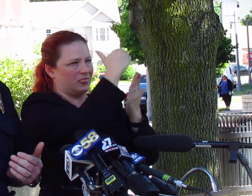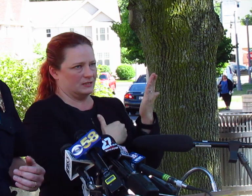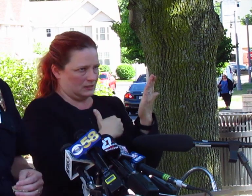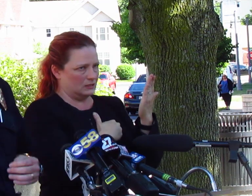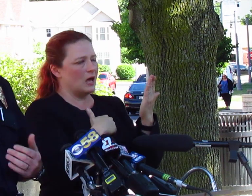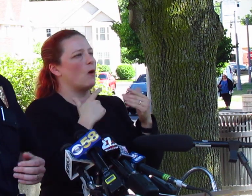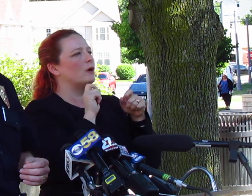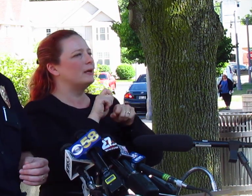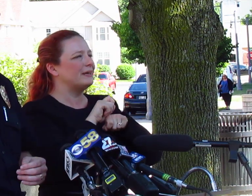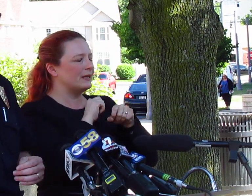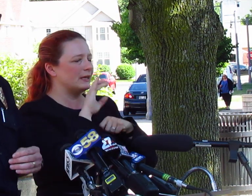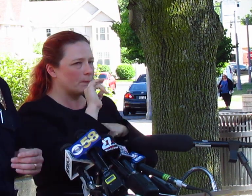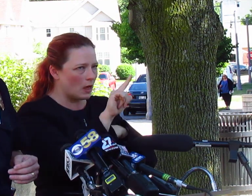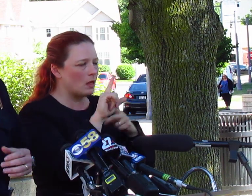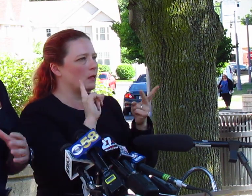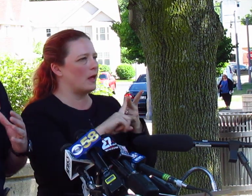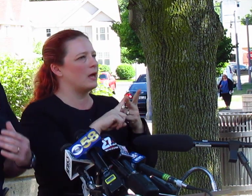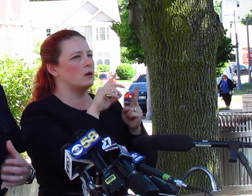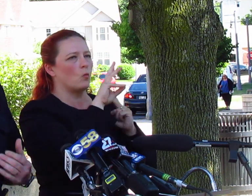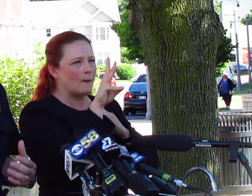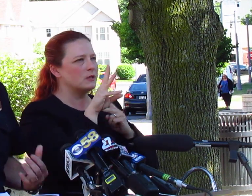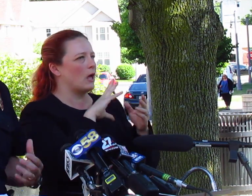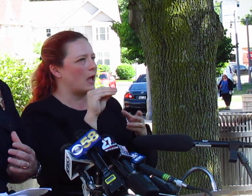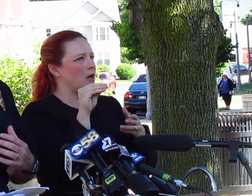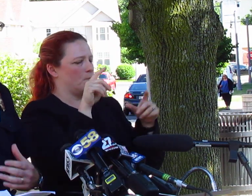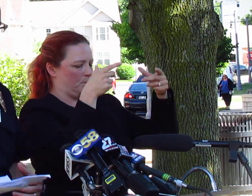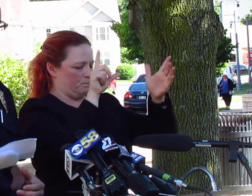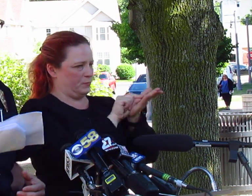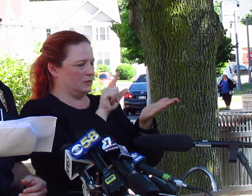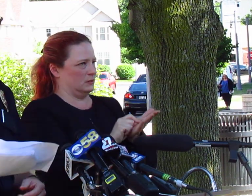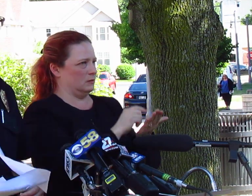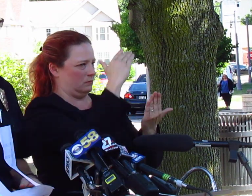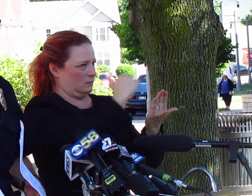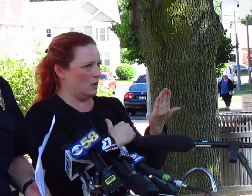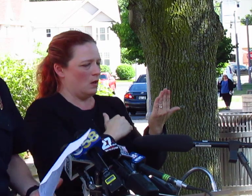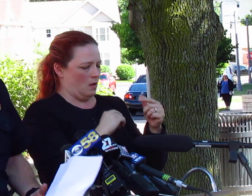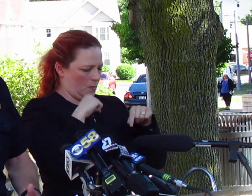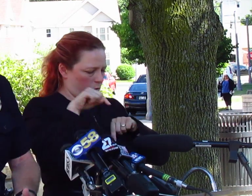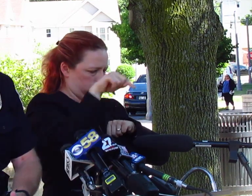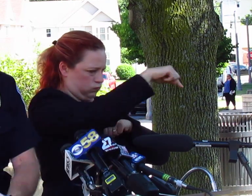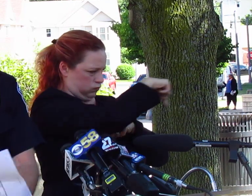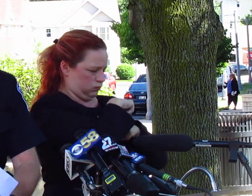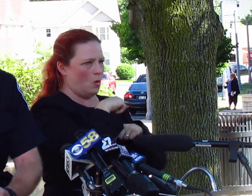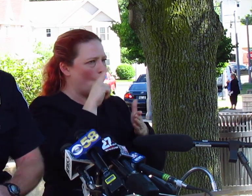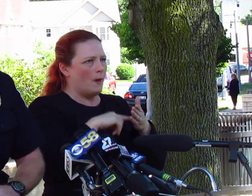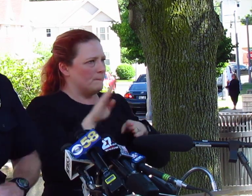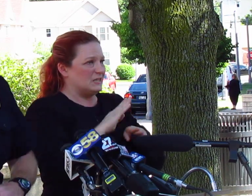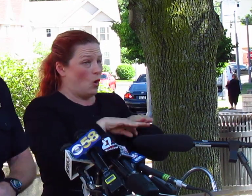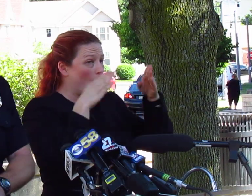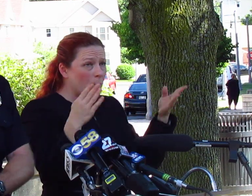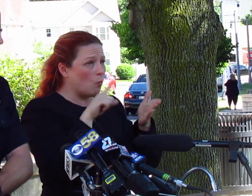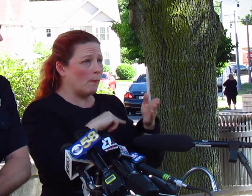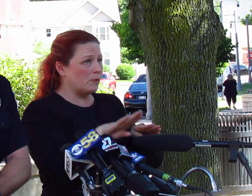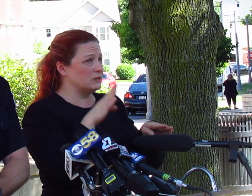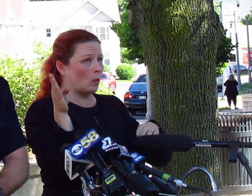and on our website and on our Facebook page of the current status of all the business in both those blocks as far as if they're open for